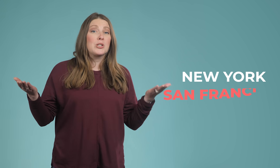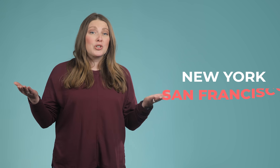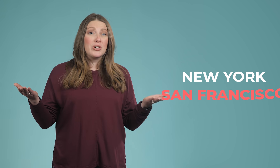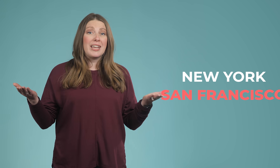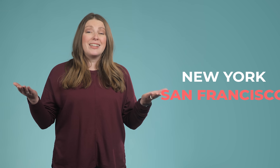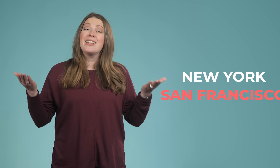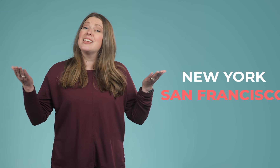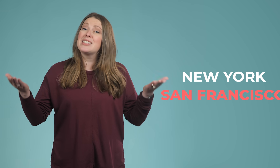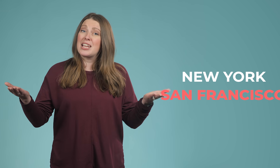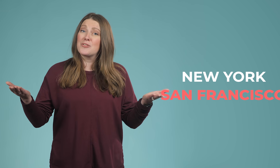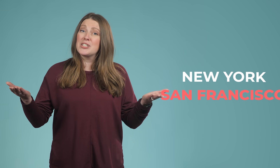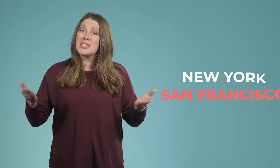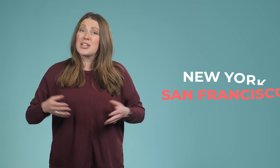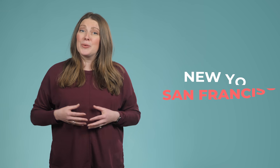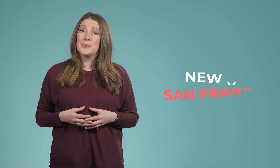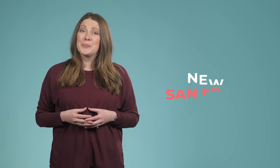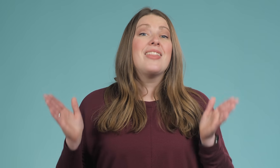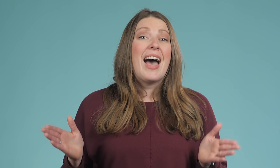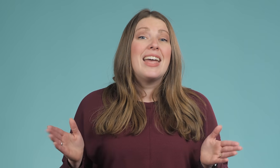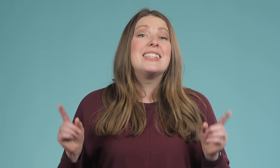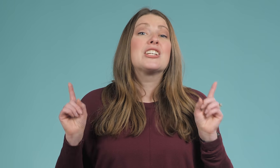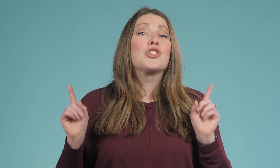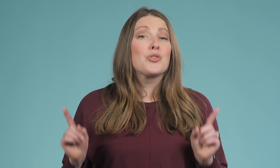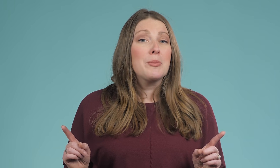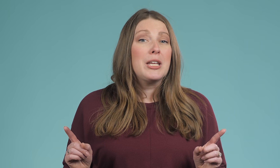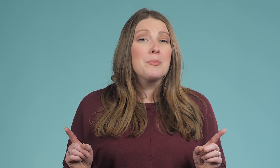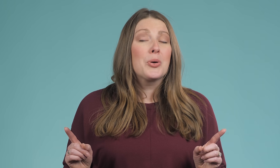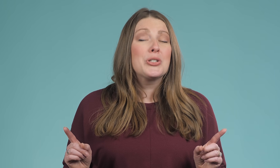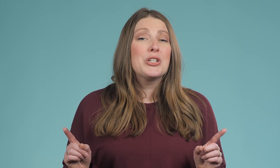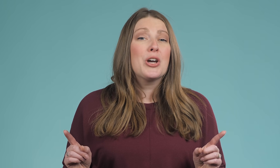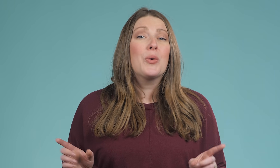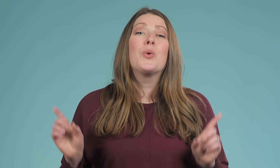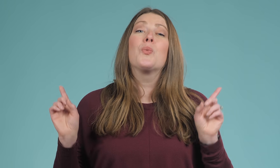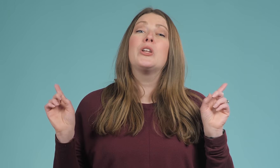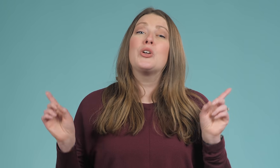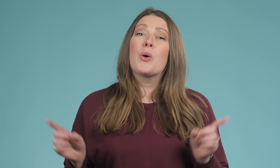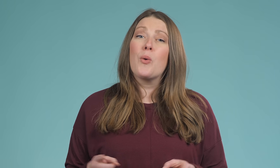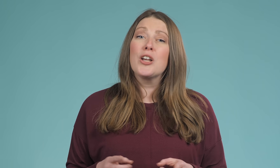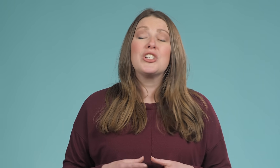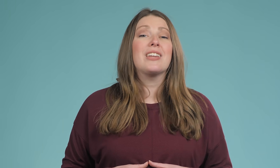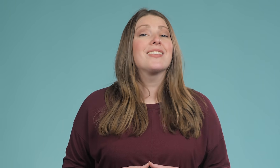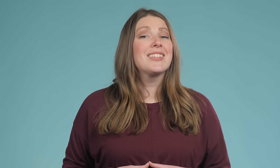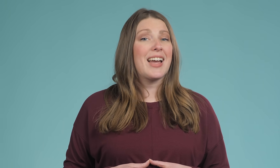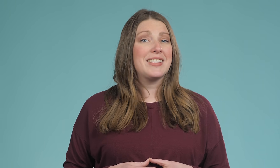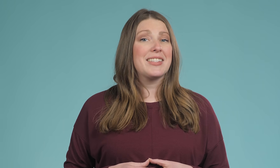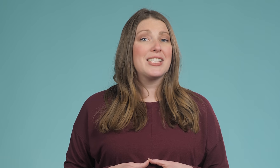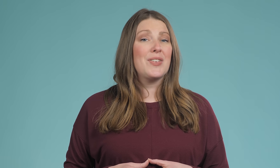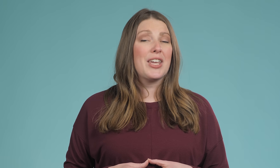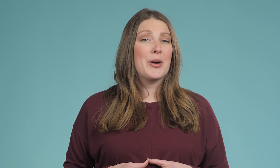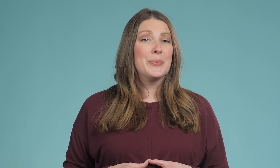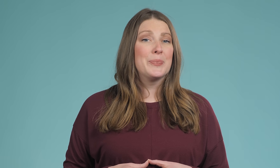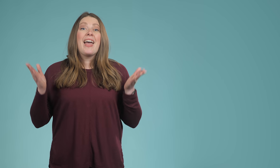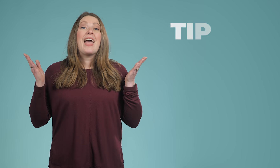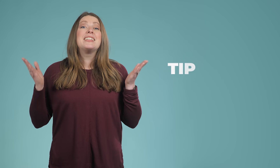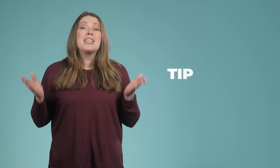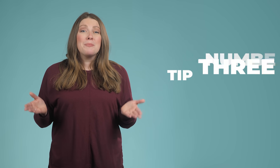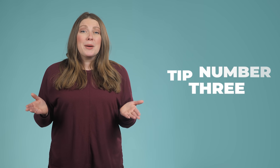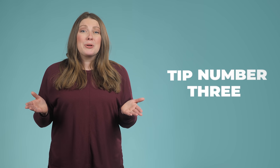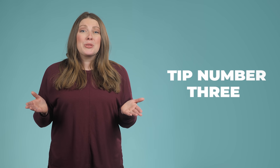was created in San Francisco. That is extremely important to note when you are watching the signs in this video. And tip number